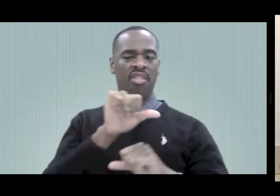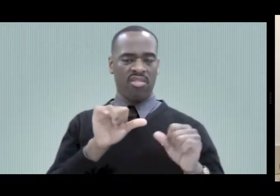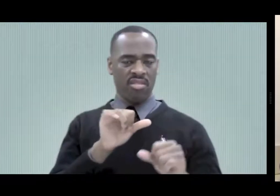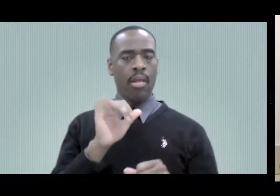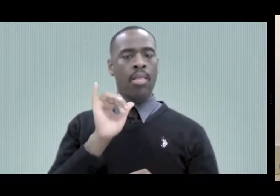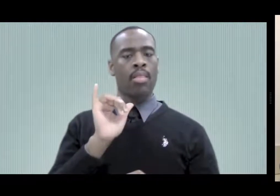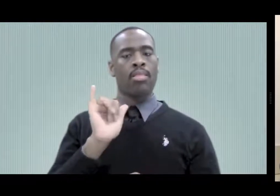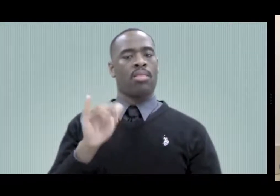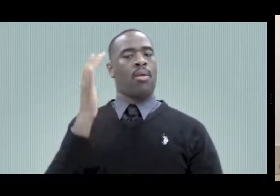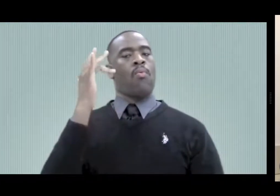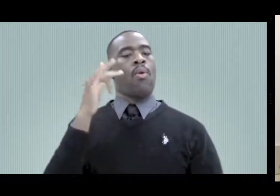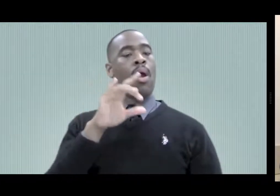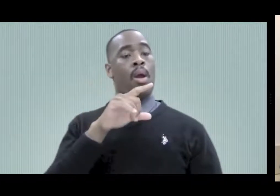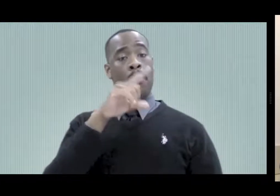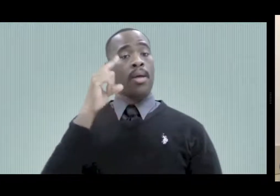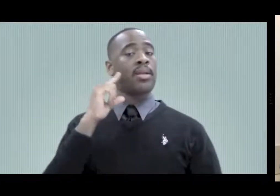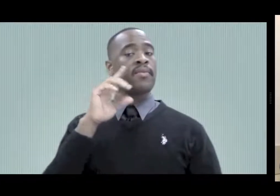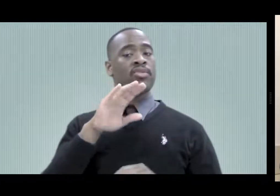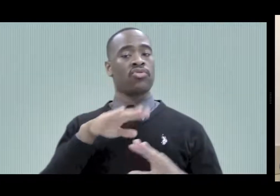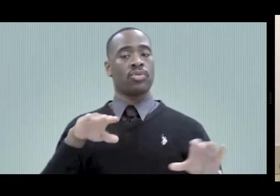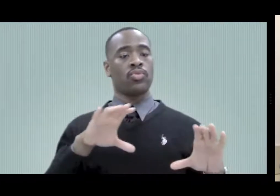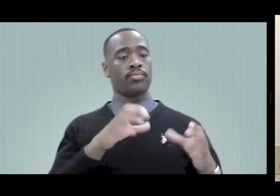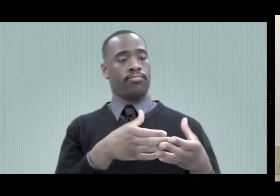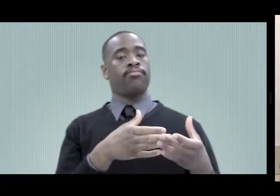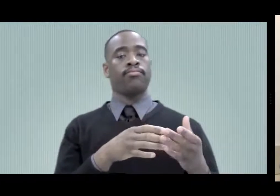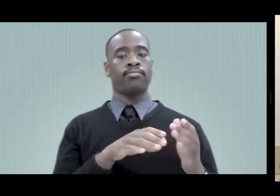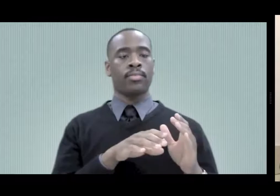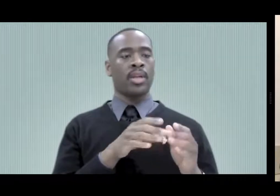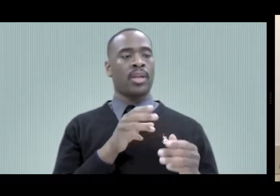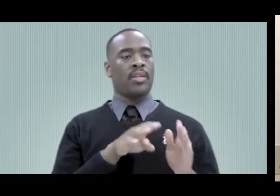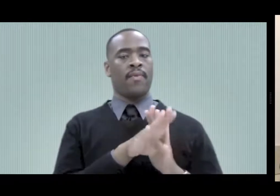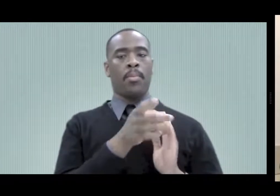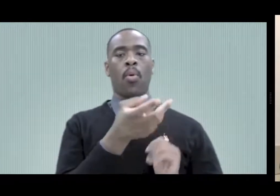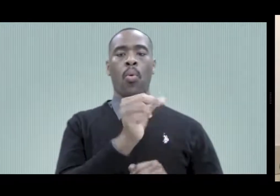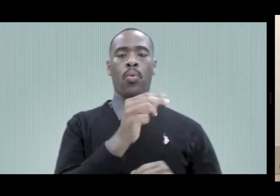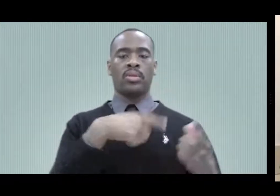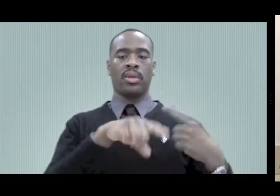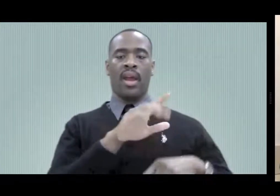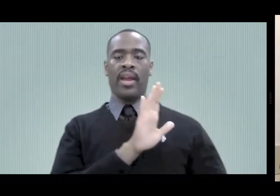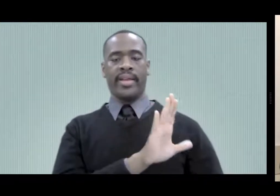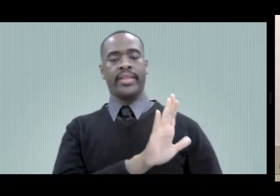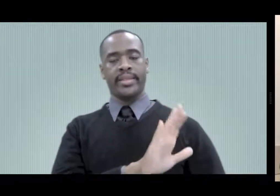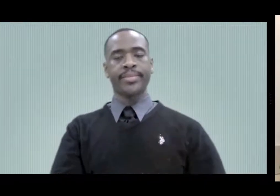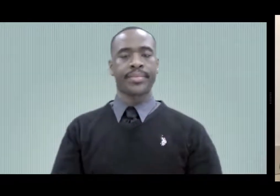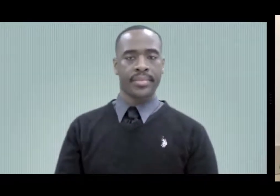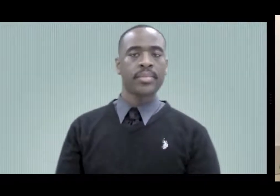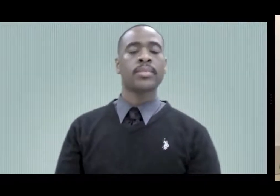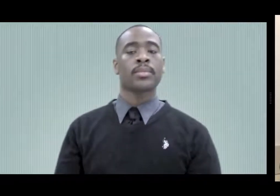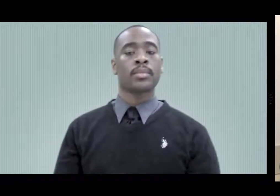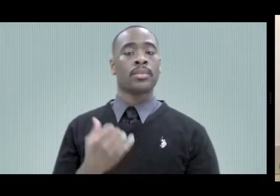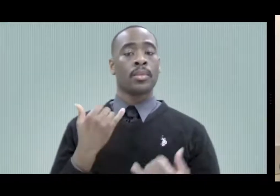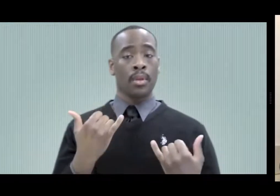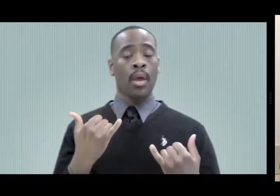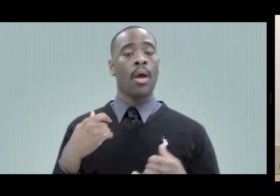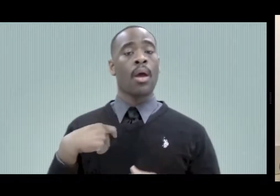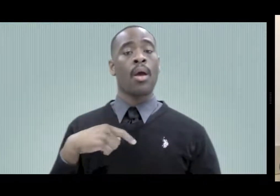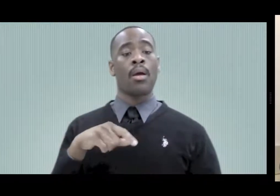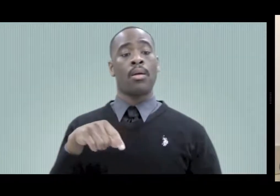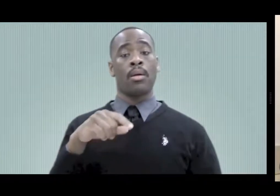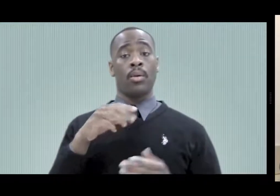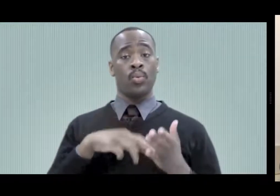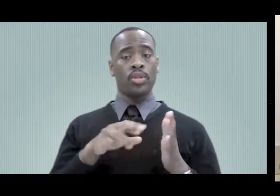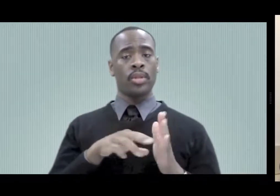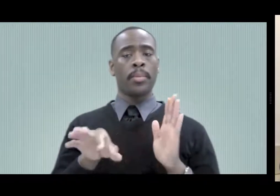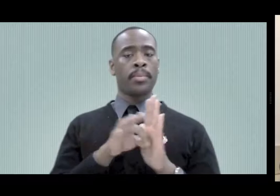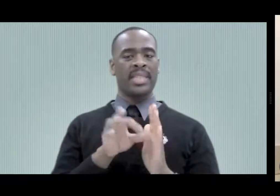And the reason we did this is because in the southern states, they experienced segregation, where Black deaf